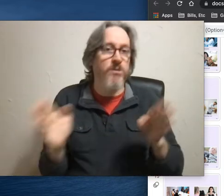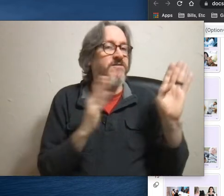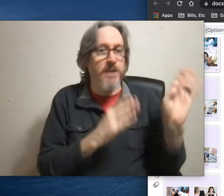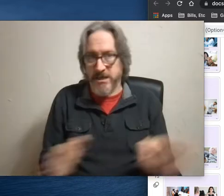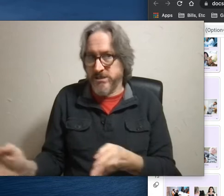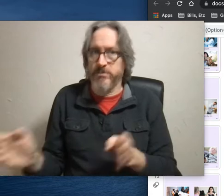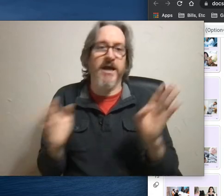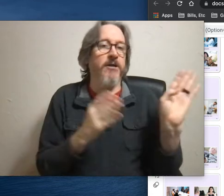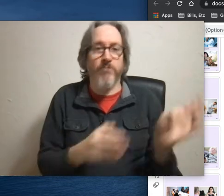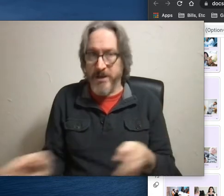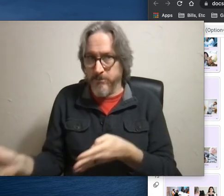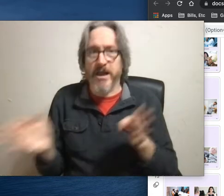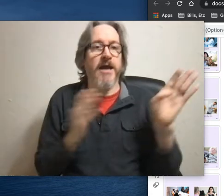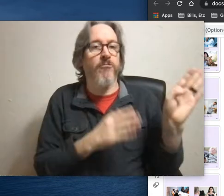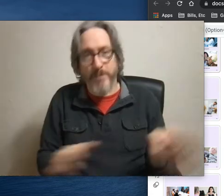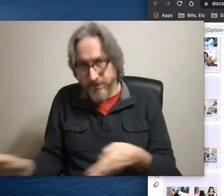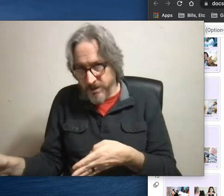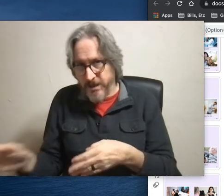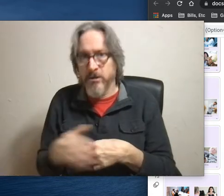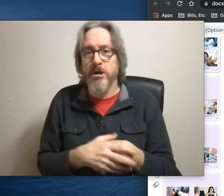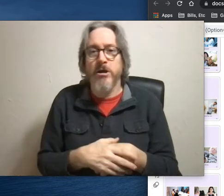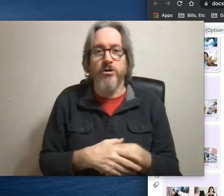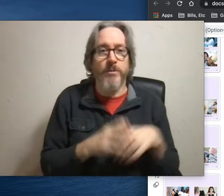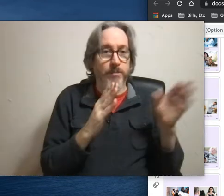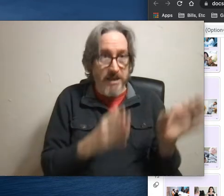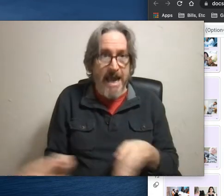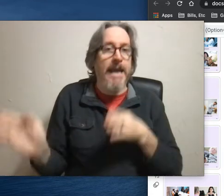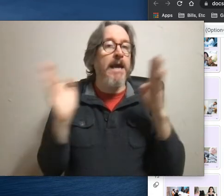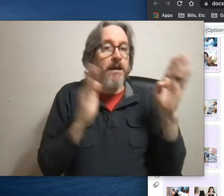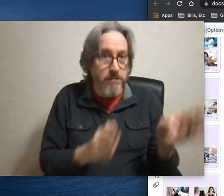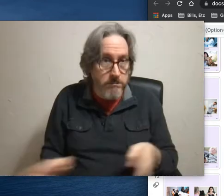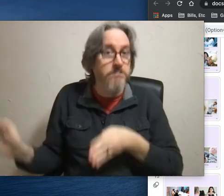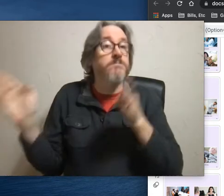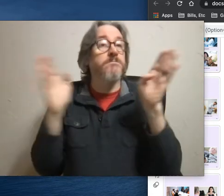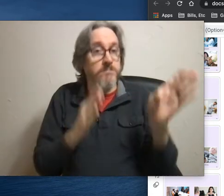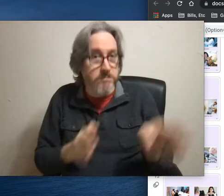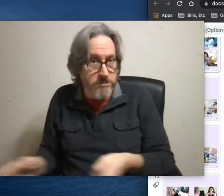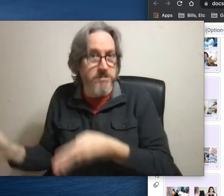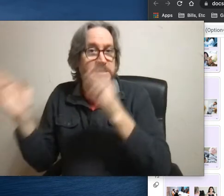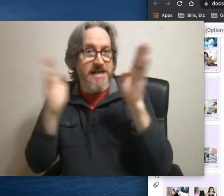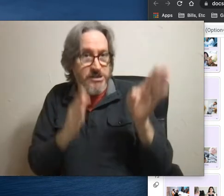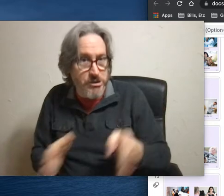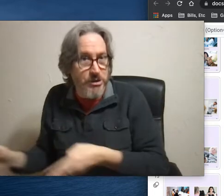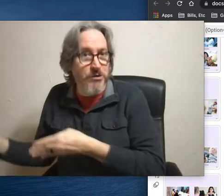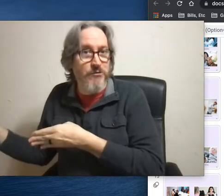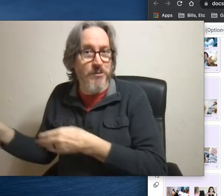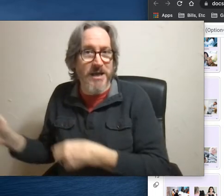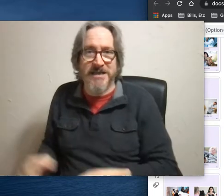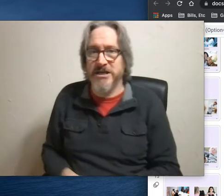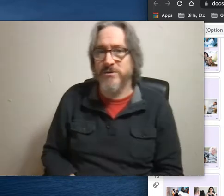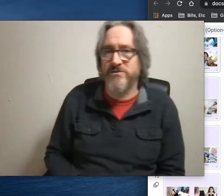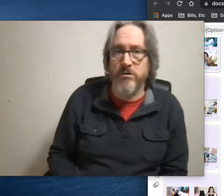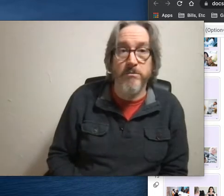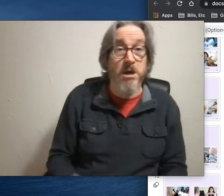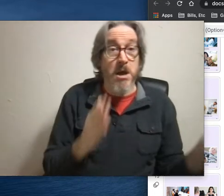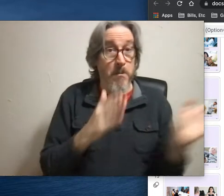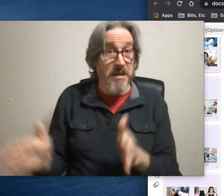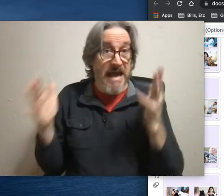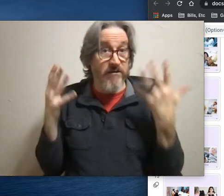I always have plans, plan, repeat, plan. You could be planning, that circular form, that continuous